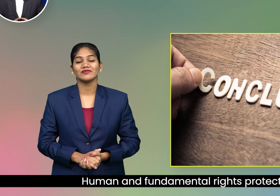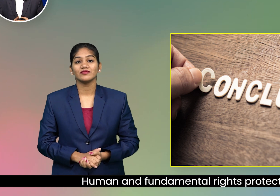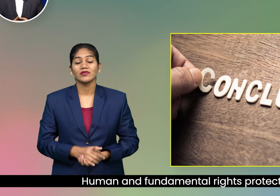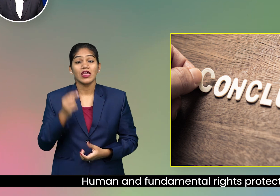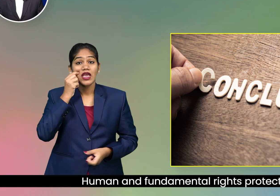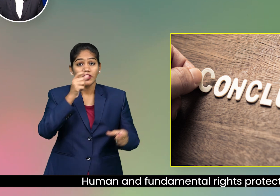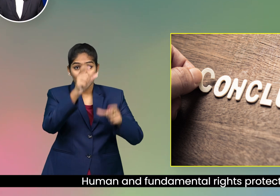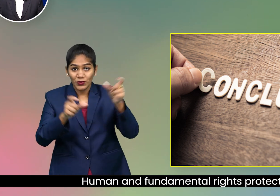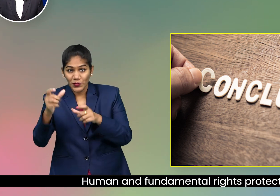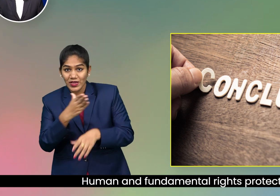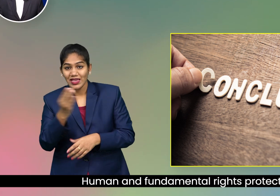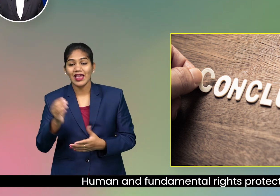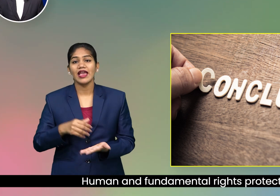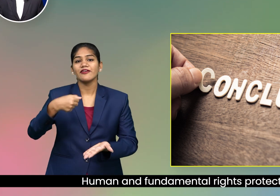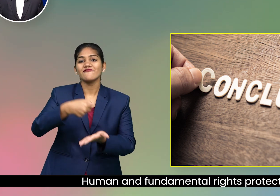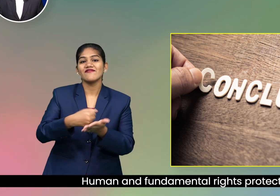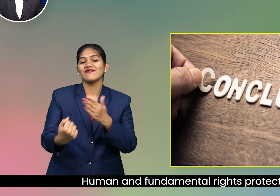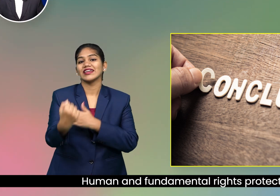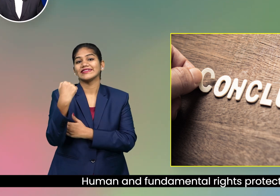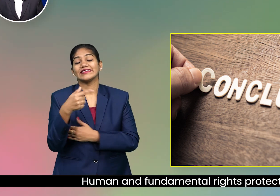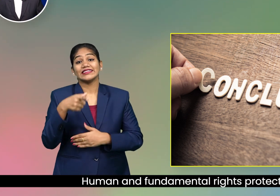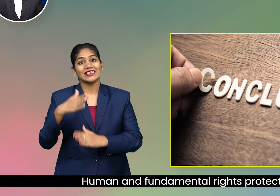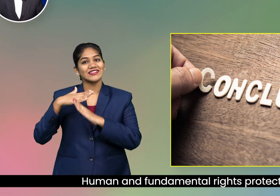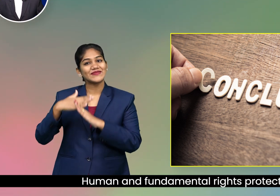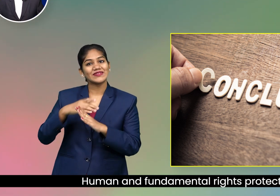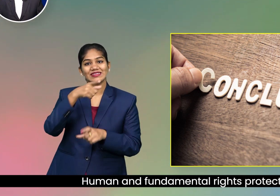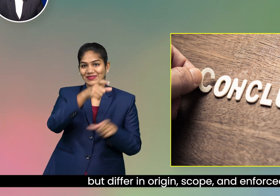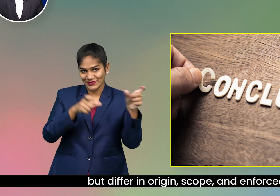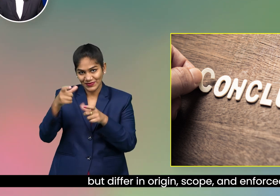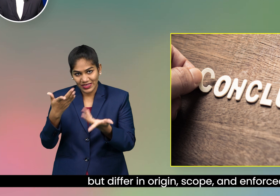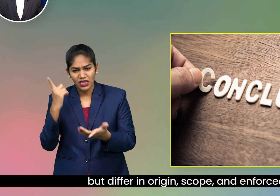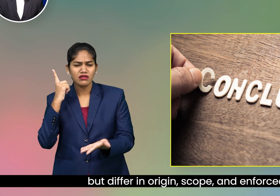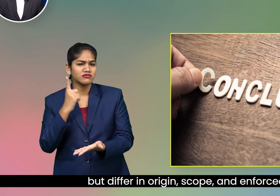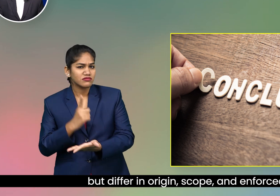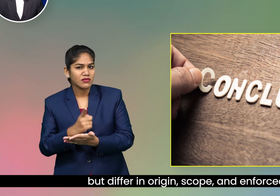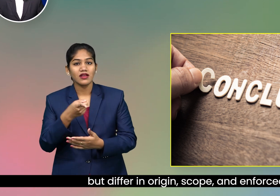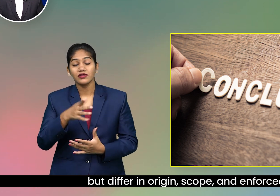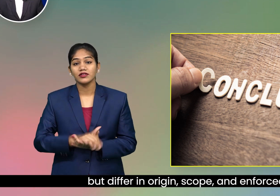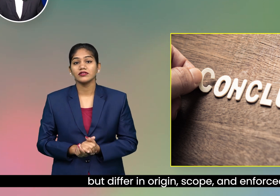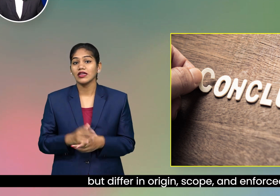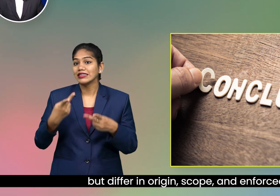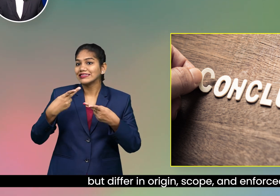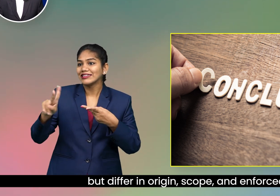Human and fundamental rights protect people, but differ in